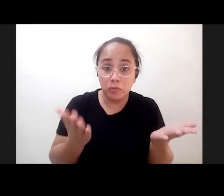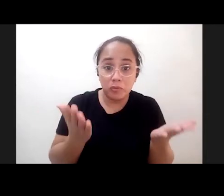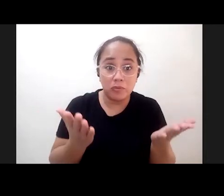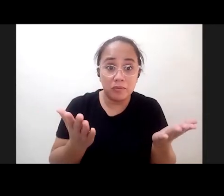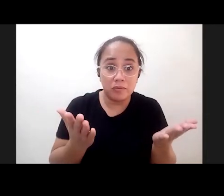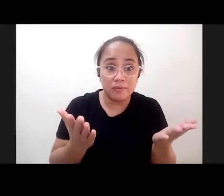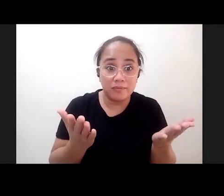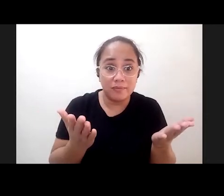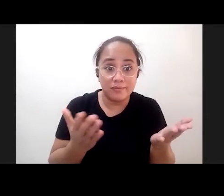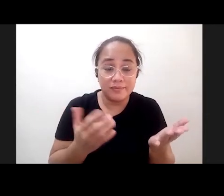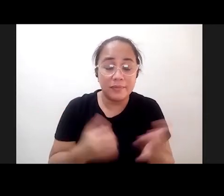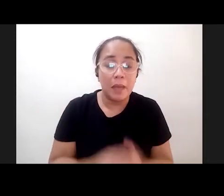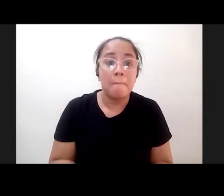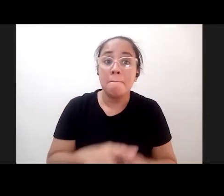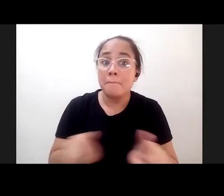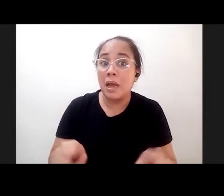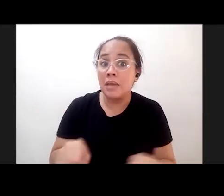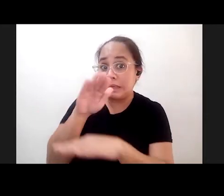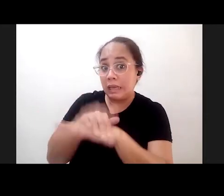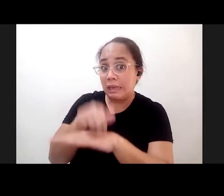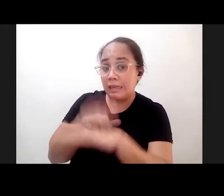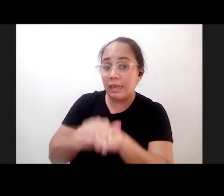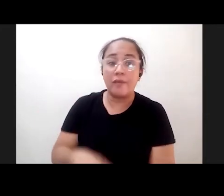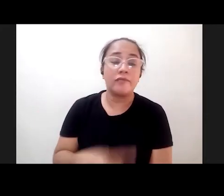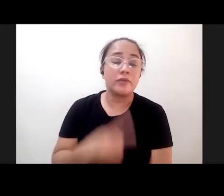But in English, if you say,